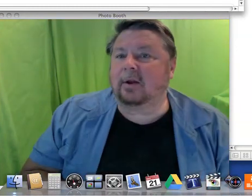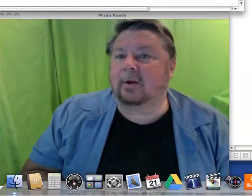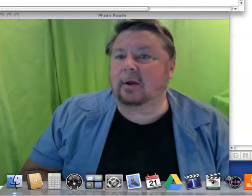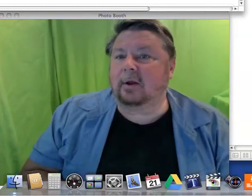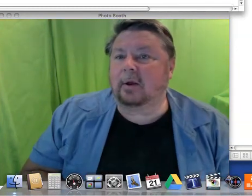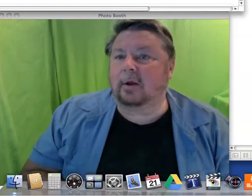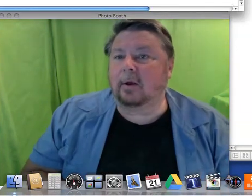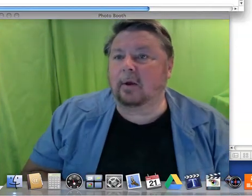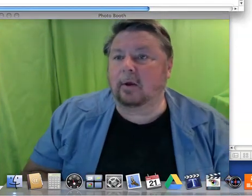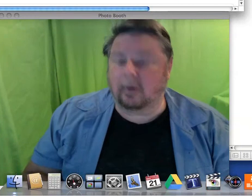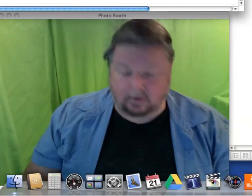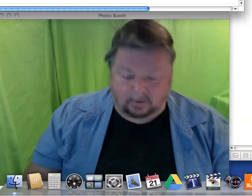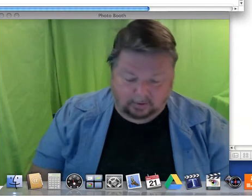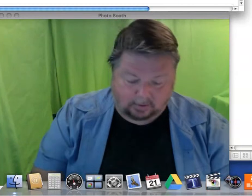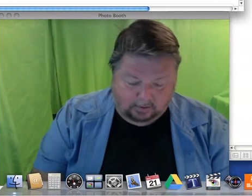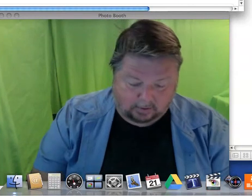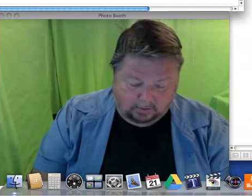take a look.